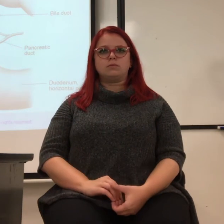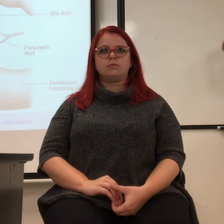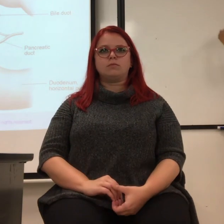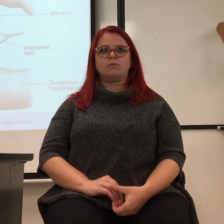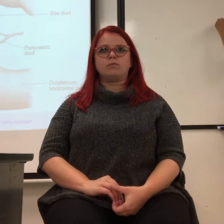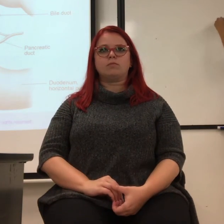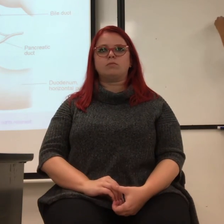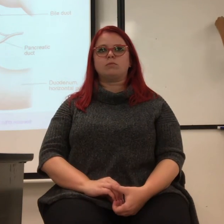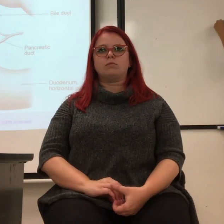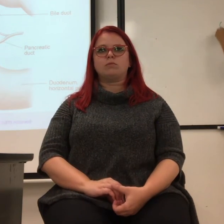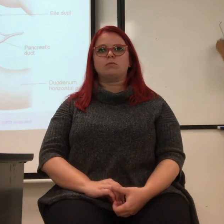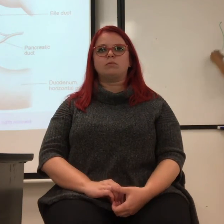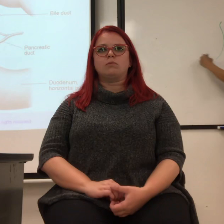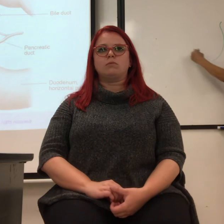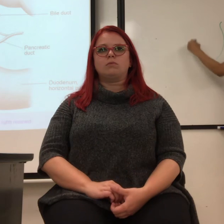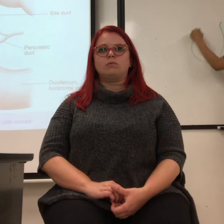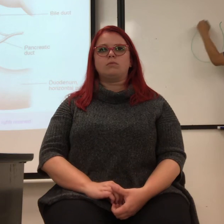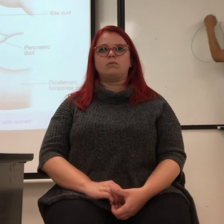Here's gallbladder.